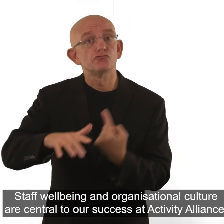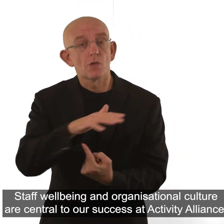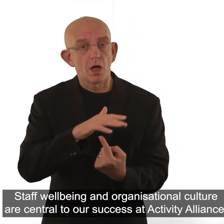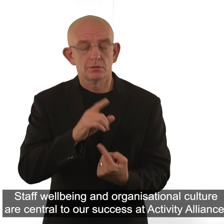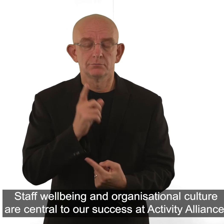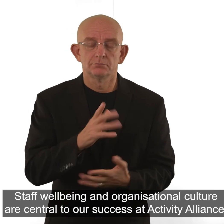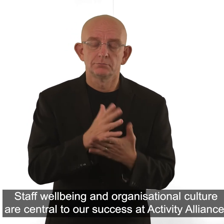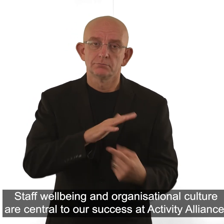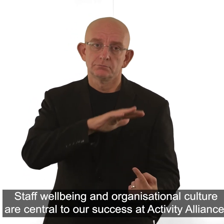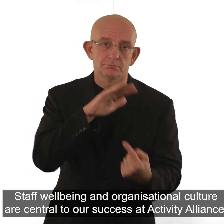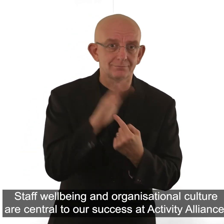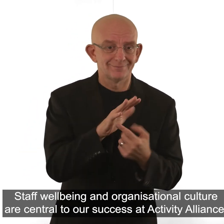Alliance.